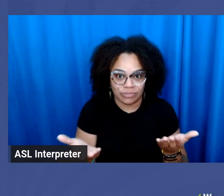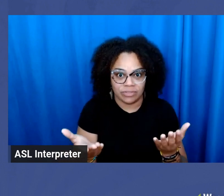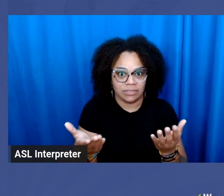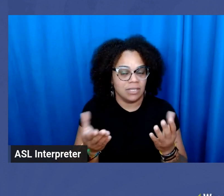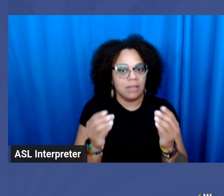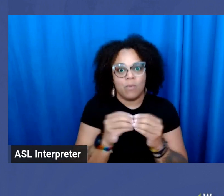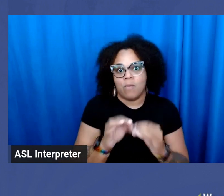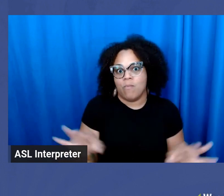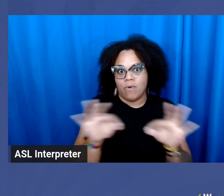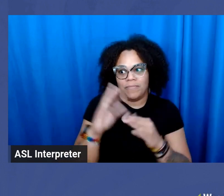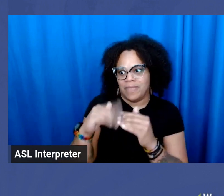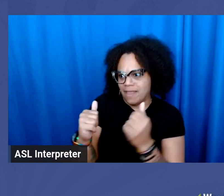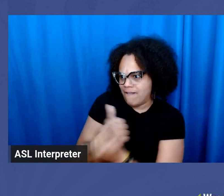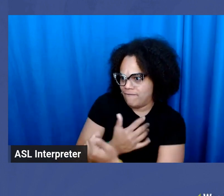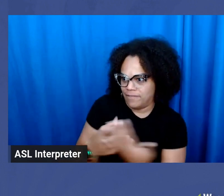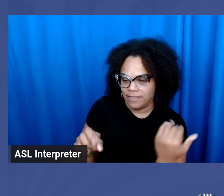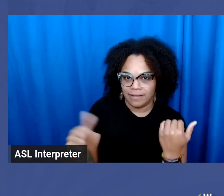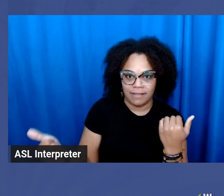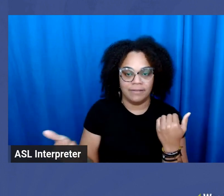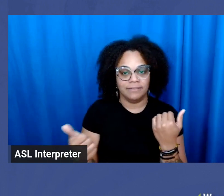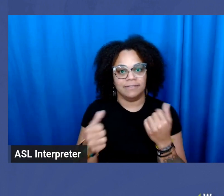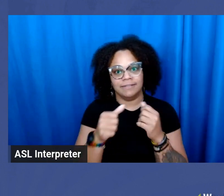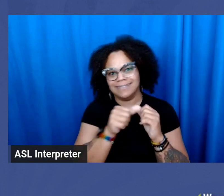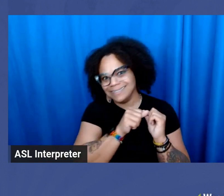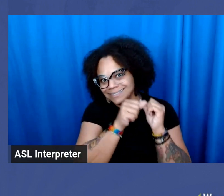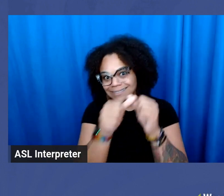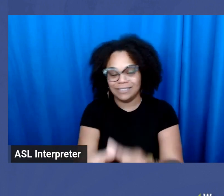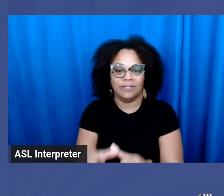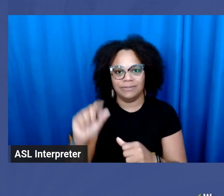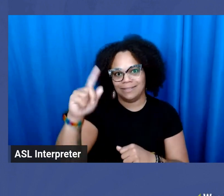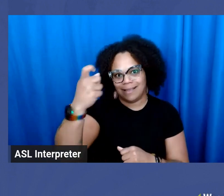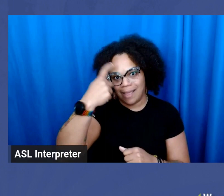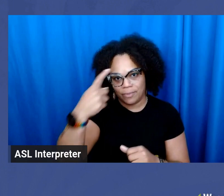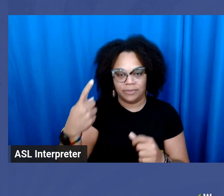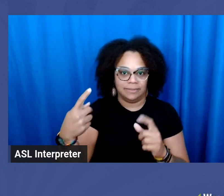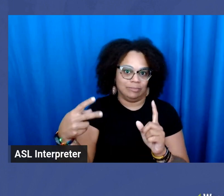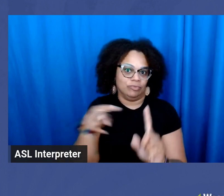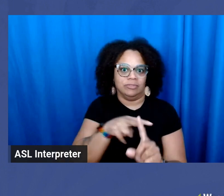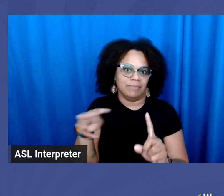exposes enduring colonial capitalist ideologies within their movements.